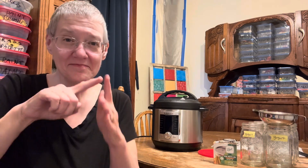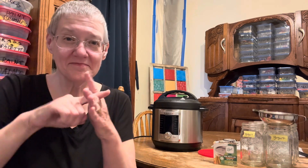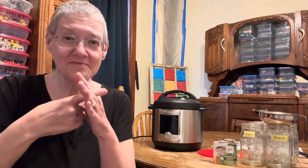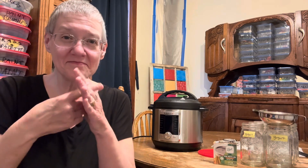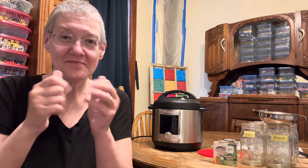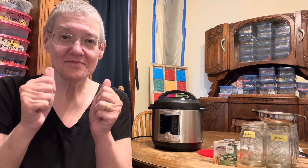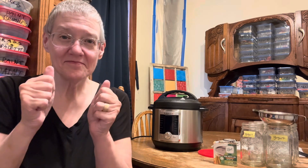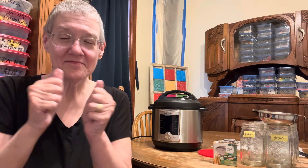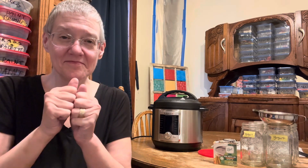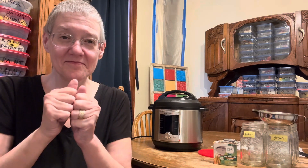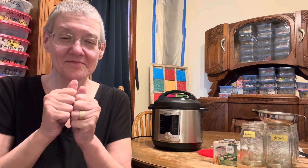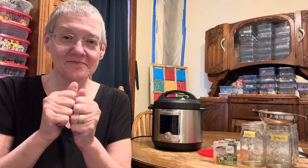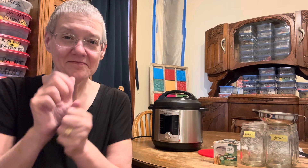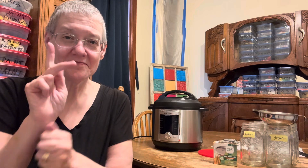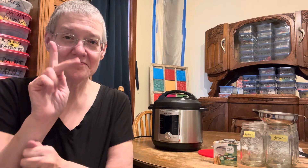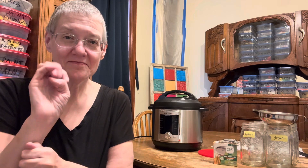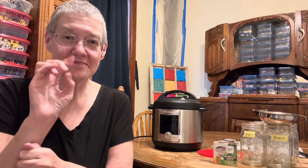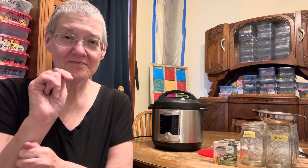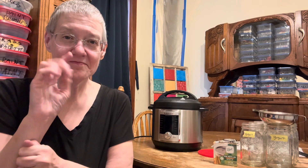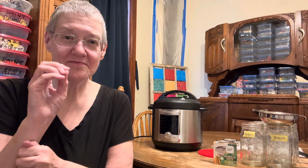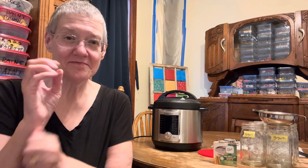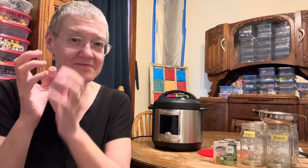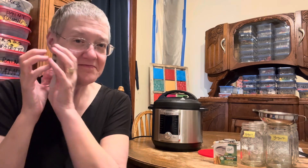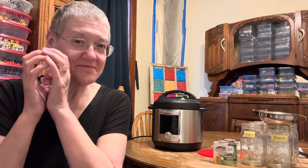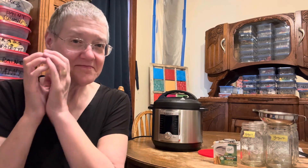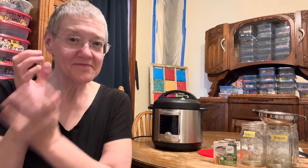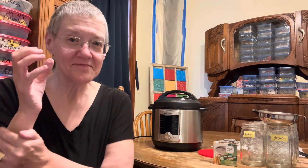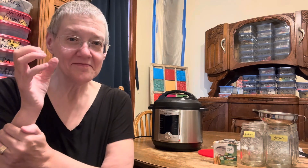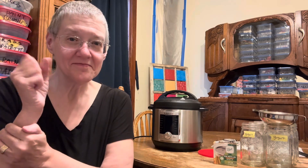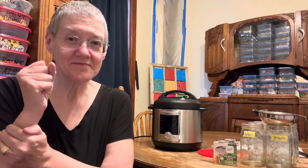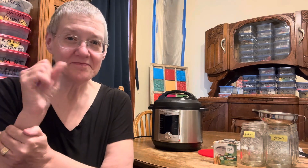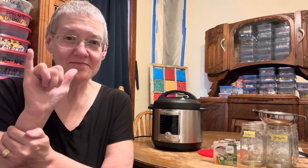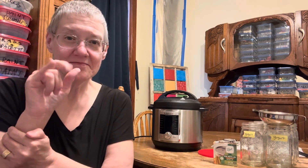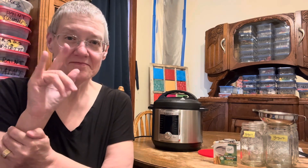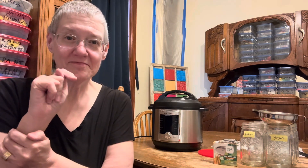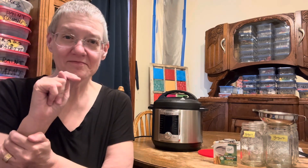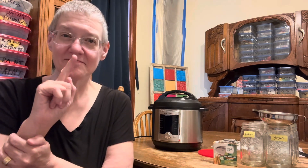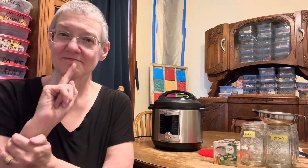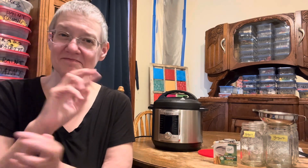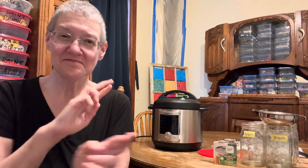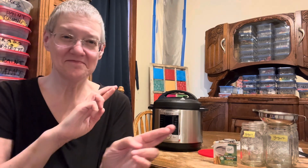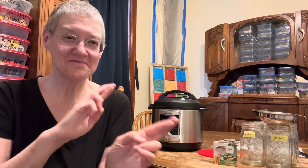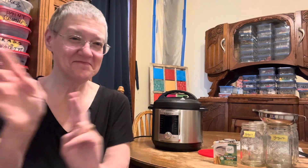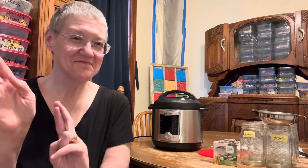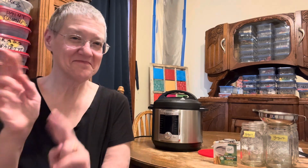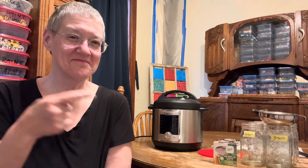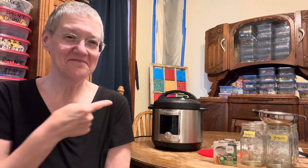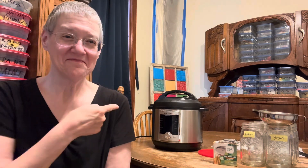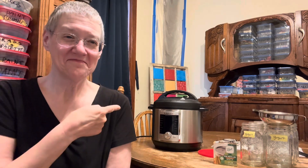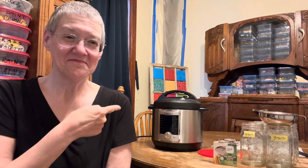And we're going to start with our keto coconut milk yogurt. It's all ready.